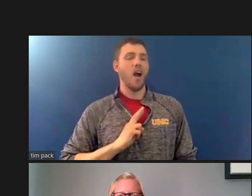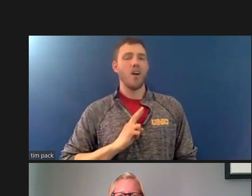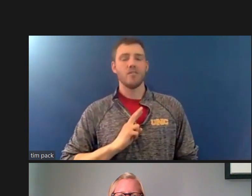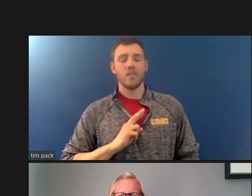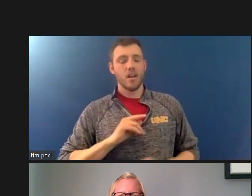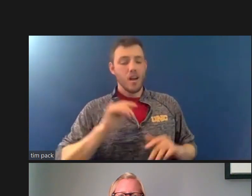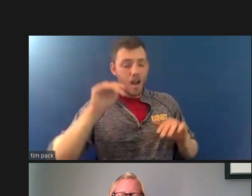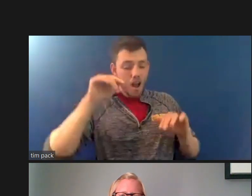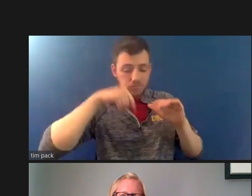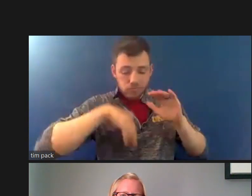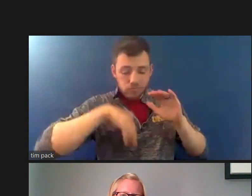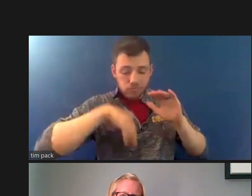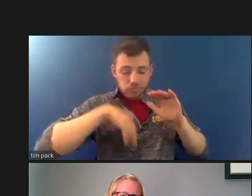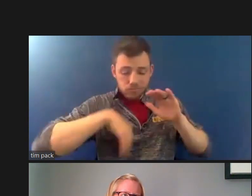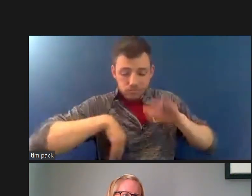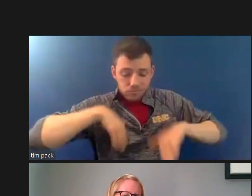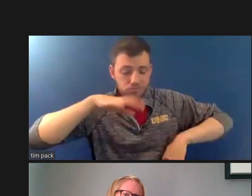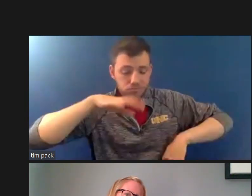swim, Piggy.